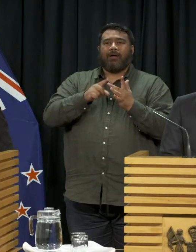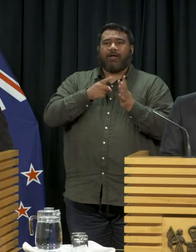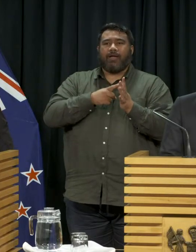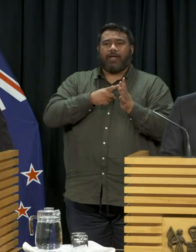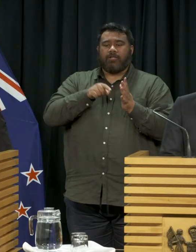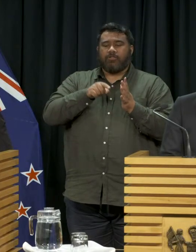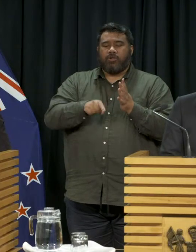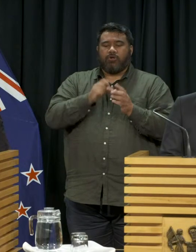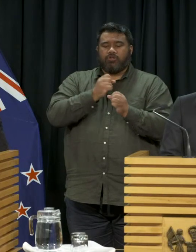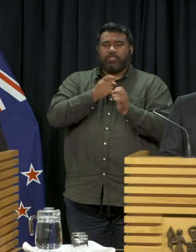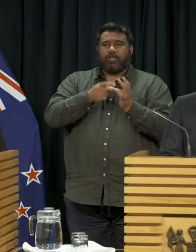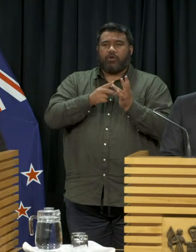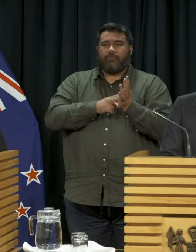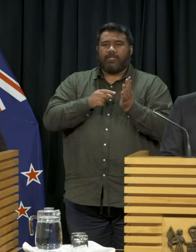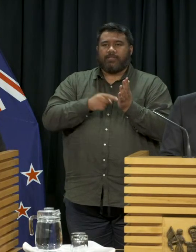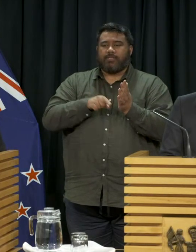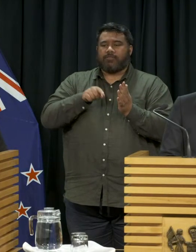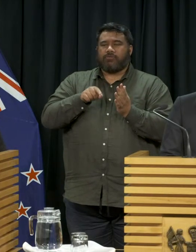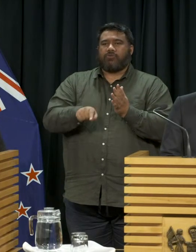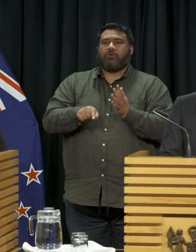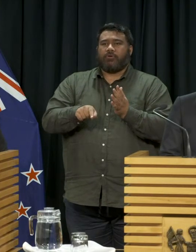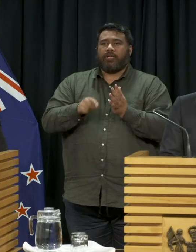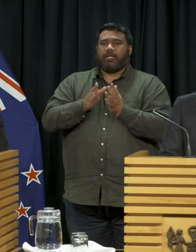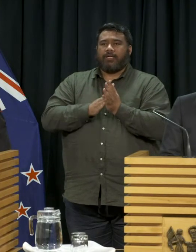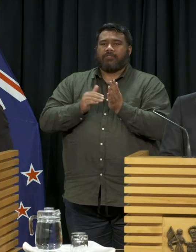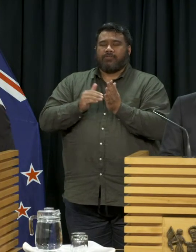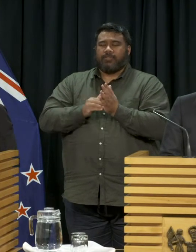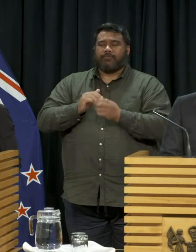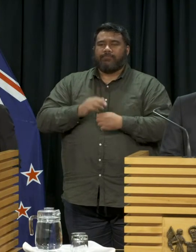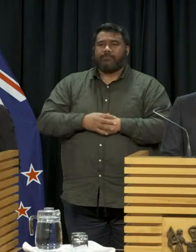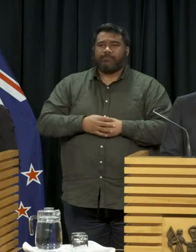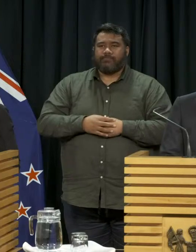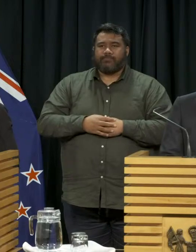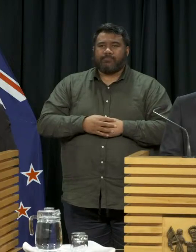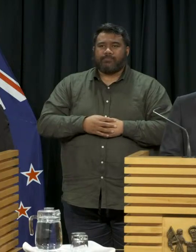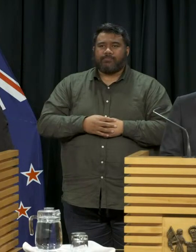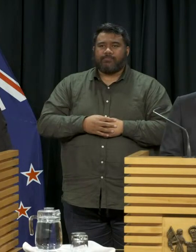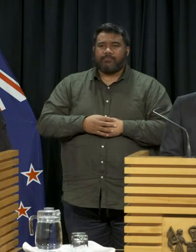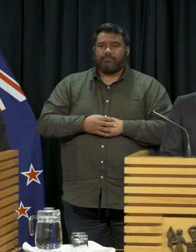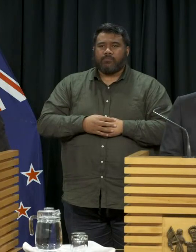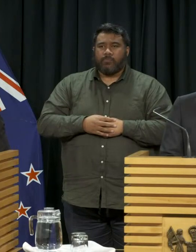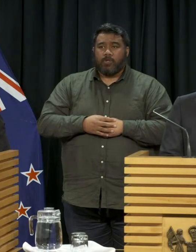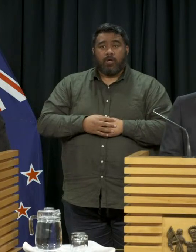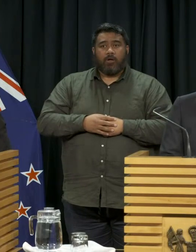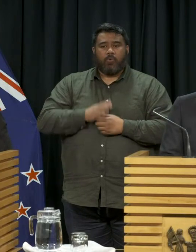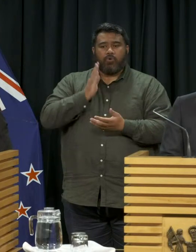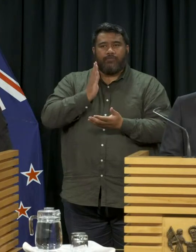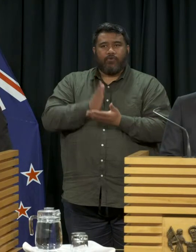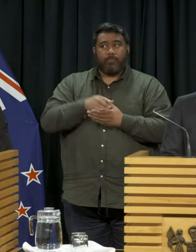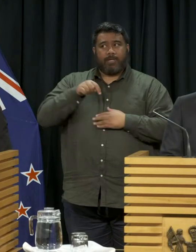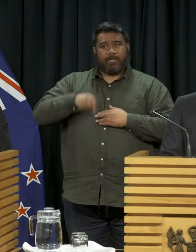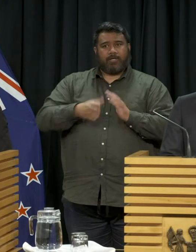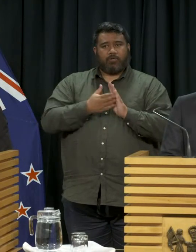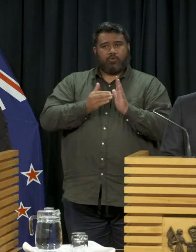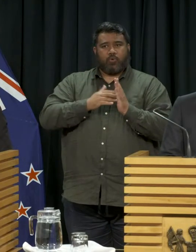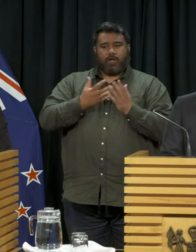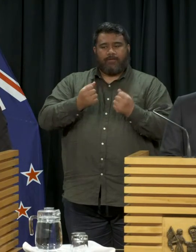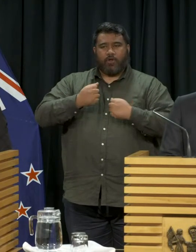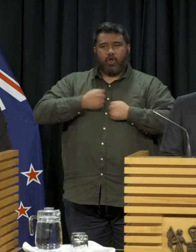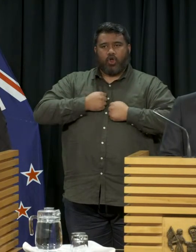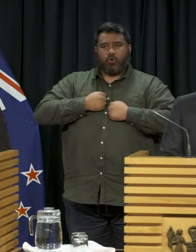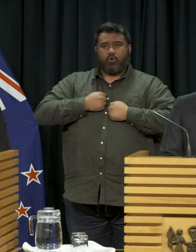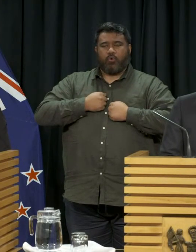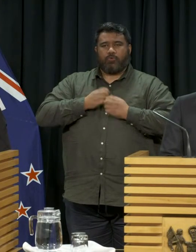condolences@dia.govt.nz. I can confirm that a state memorial service will be held for Prince Philip in New Zealand at 3 p.m.